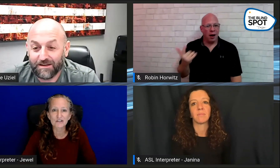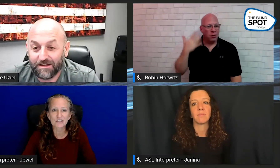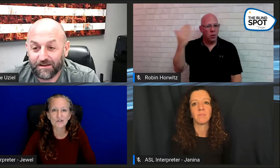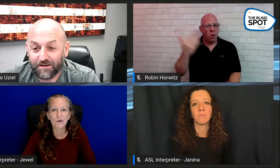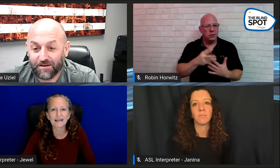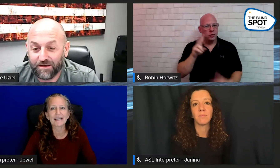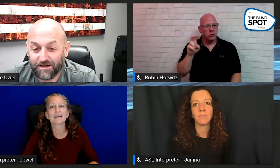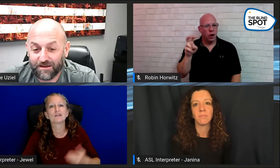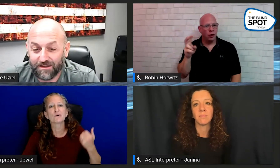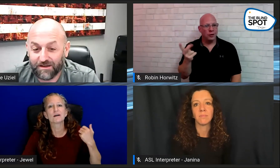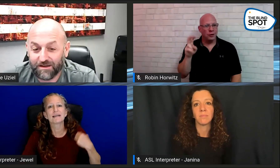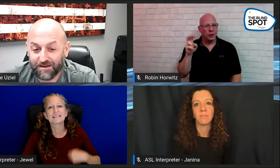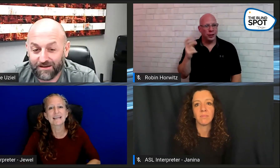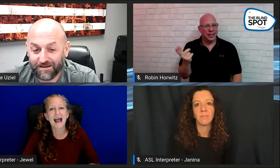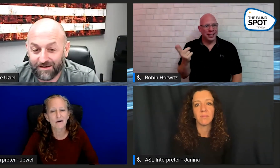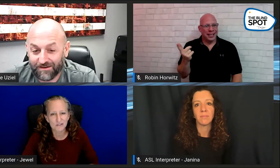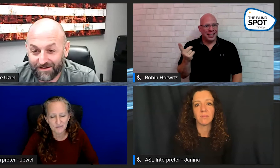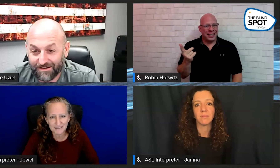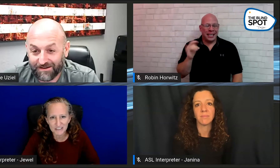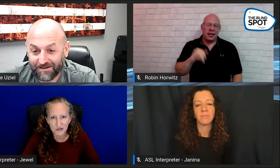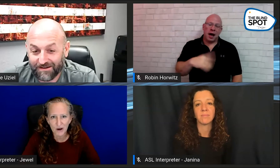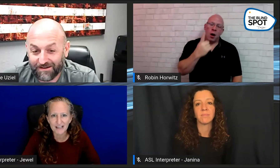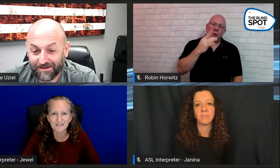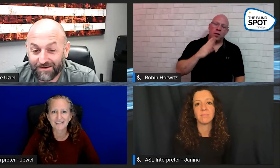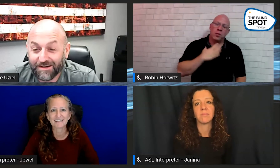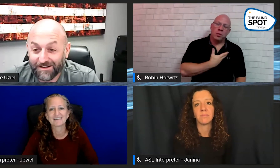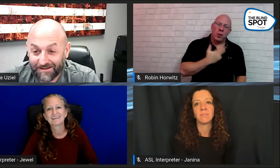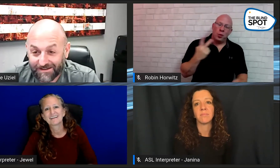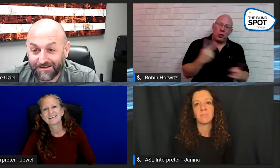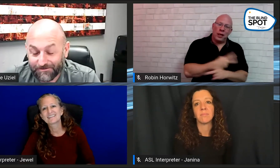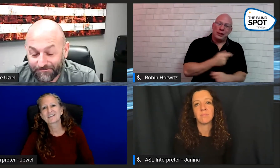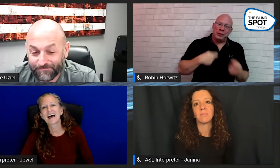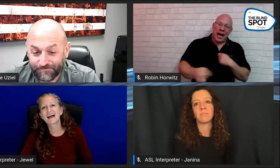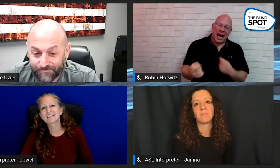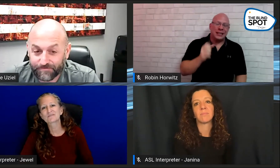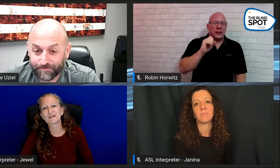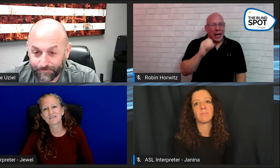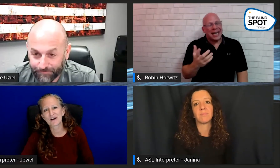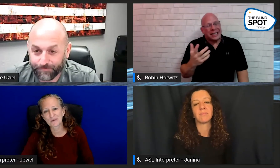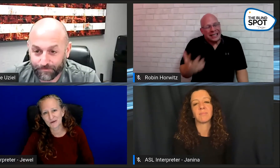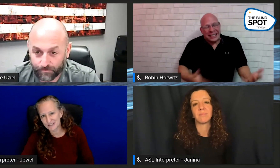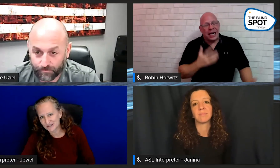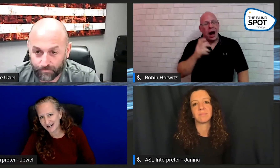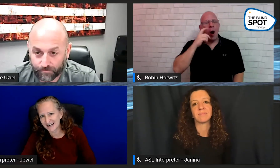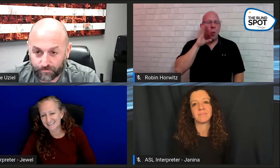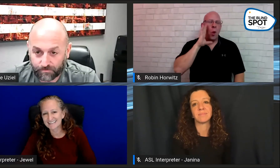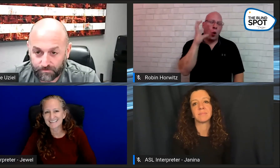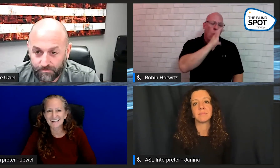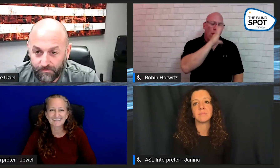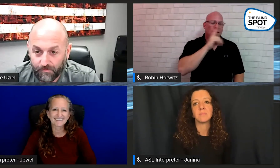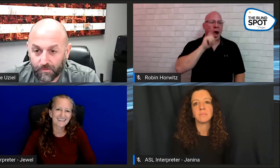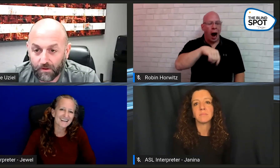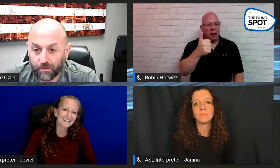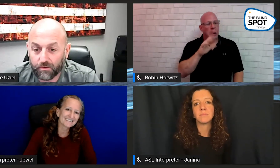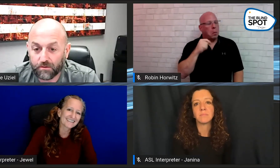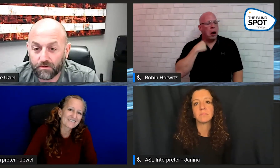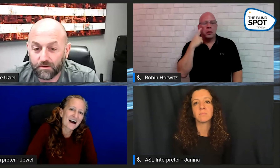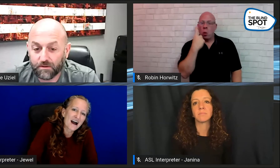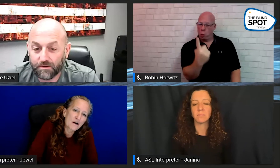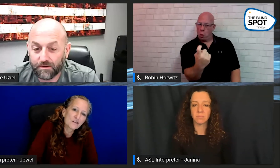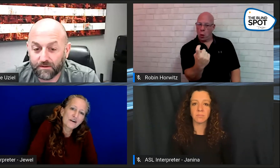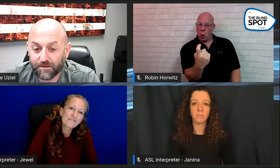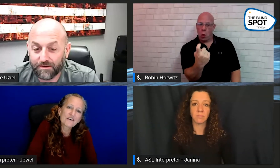at 120, and look where it is now. It's almost at 200. So that is one of our worst trades. So, you